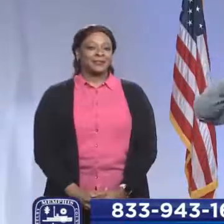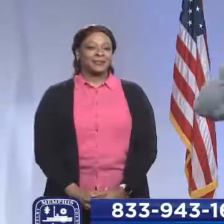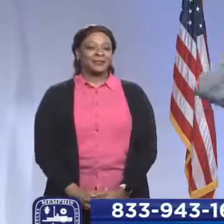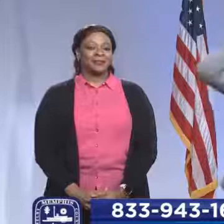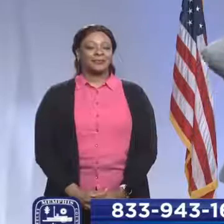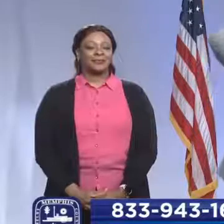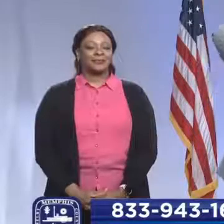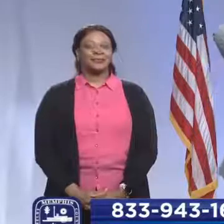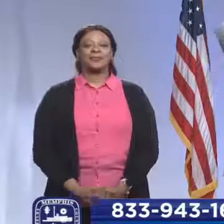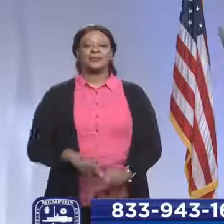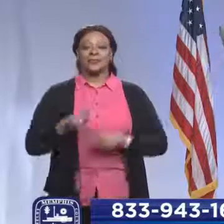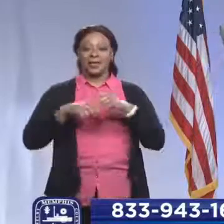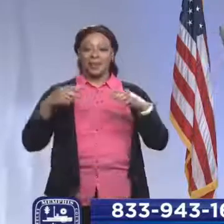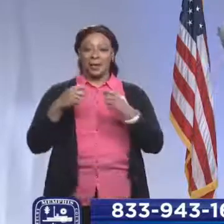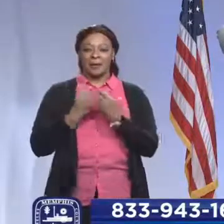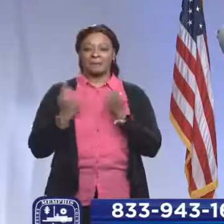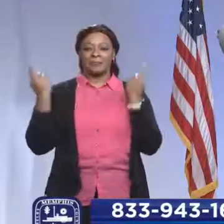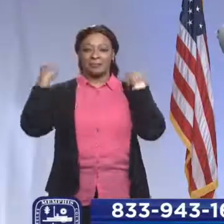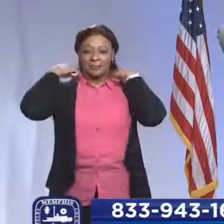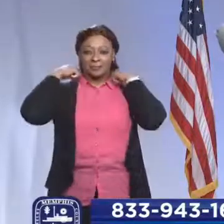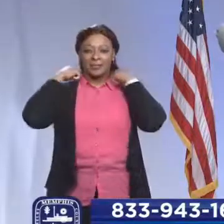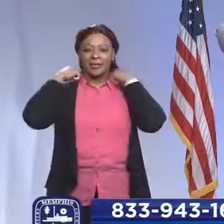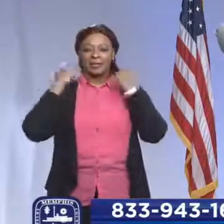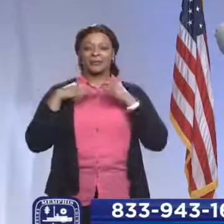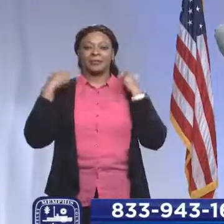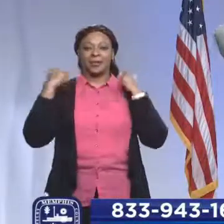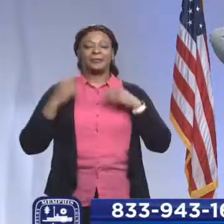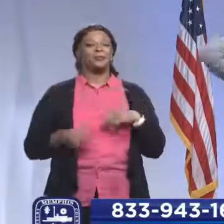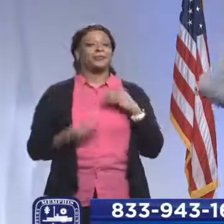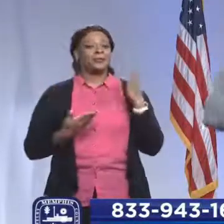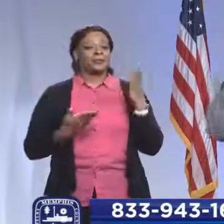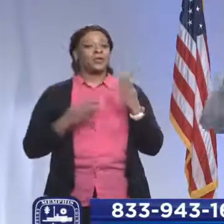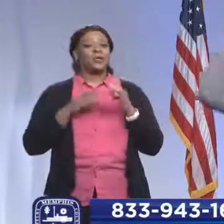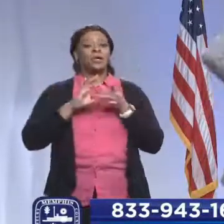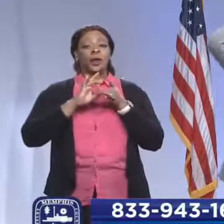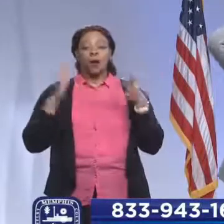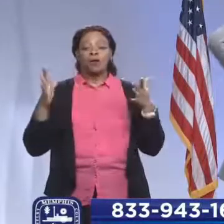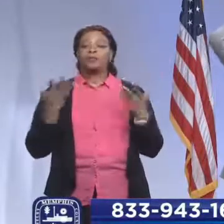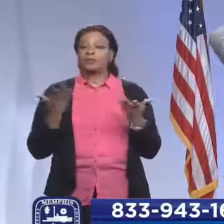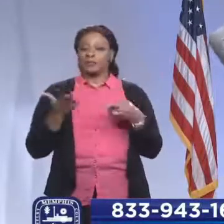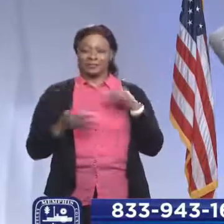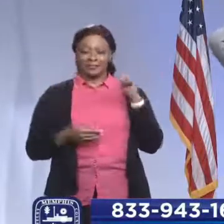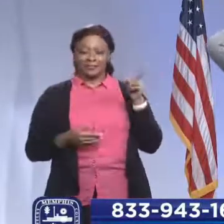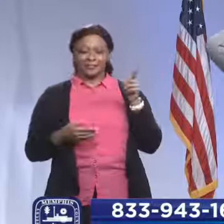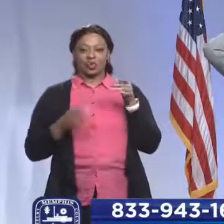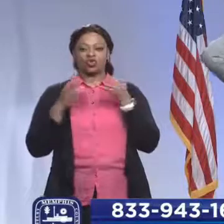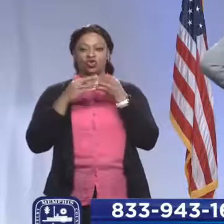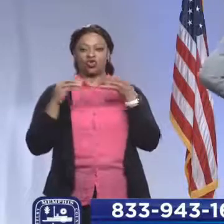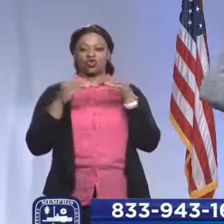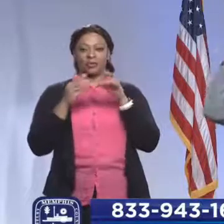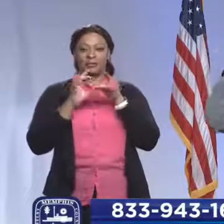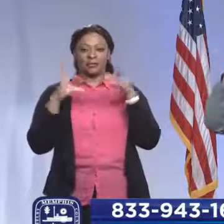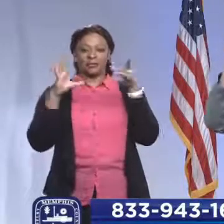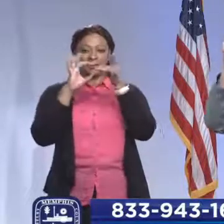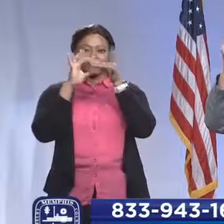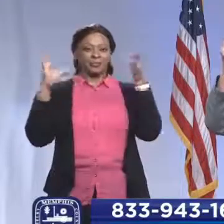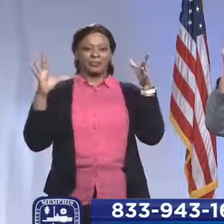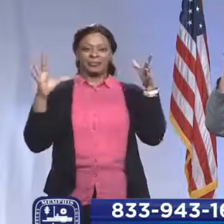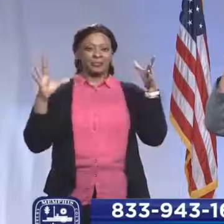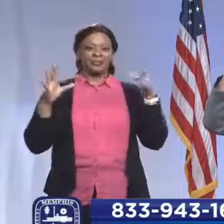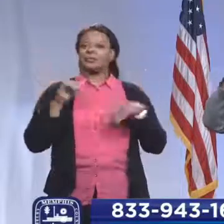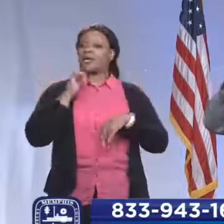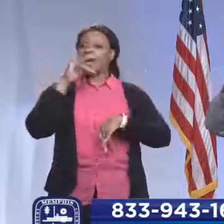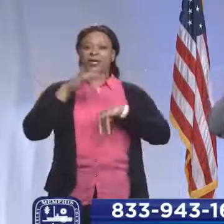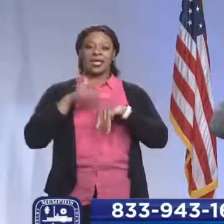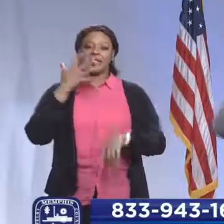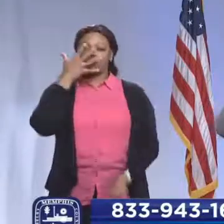And then you would tie at the back of your neck. And as you take it off, you would take it off by the strings, not handling the